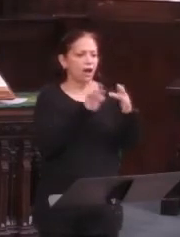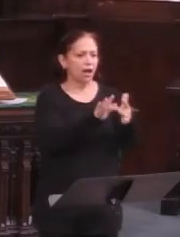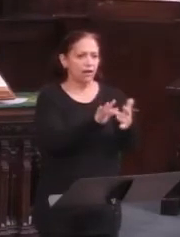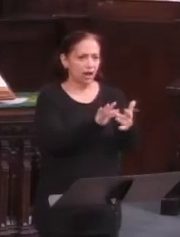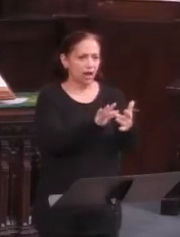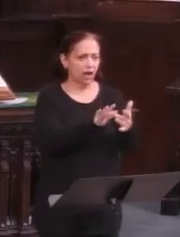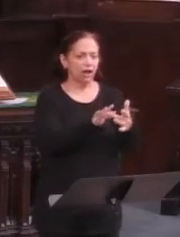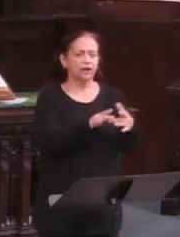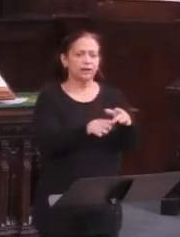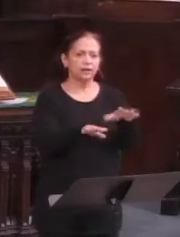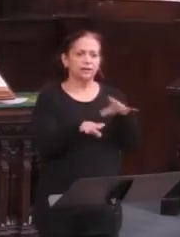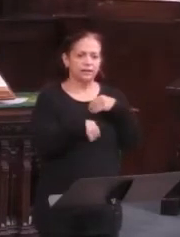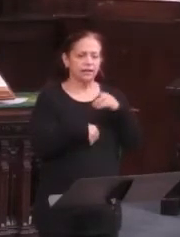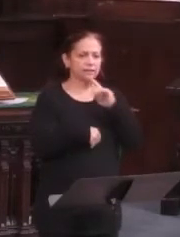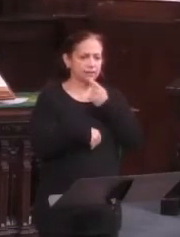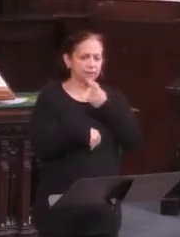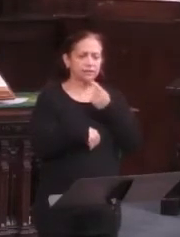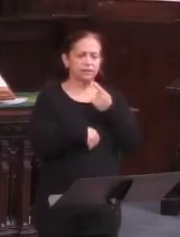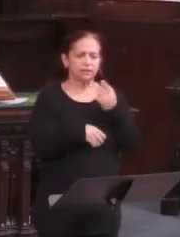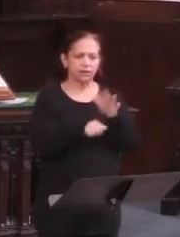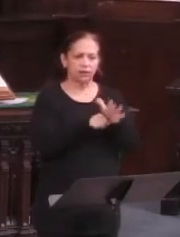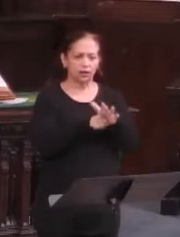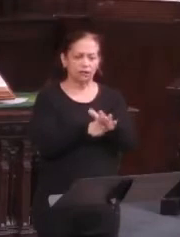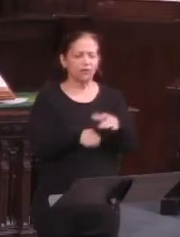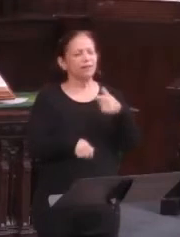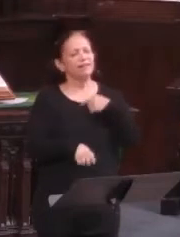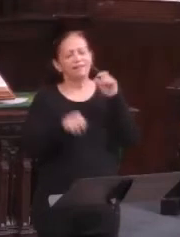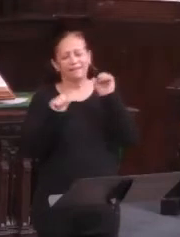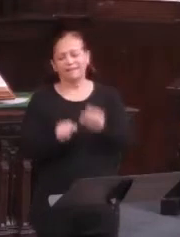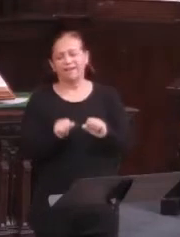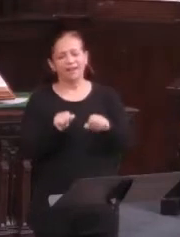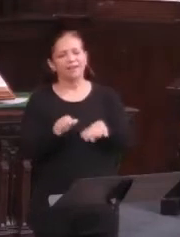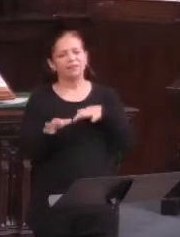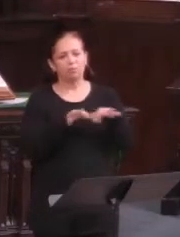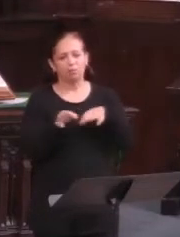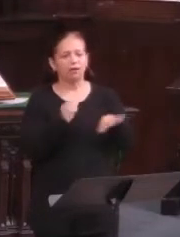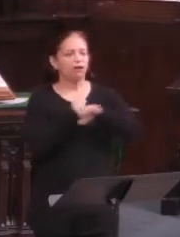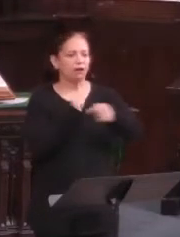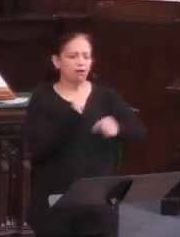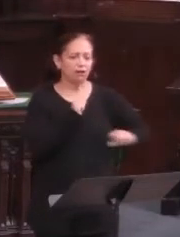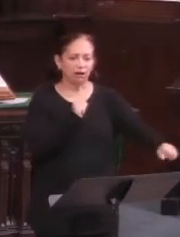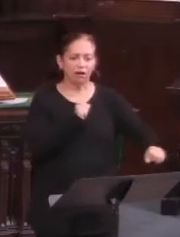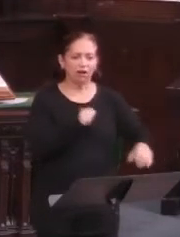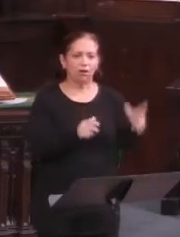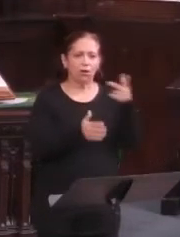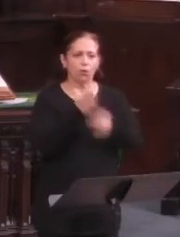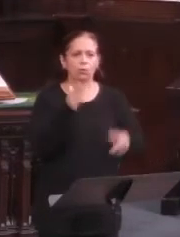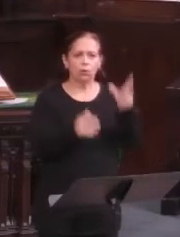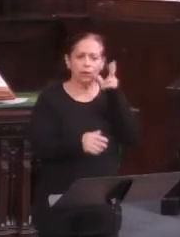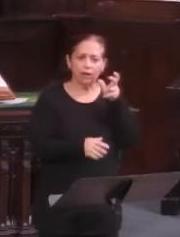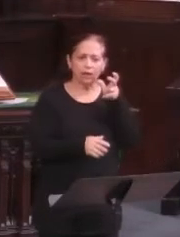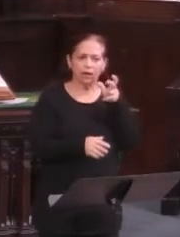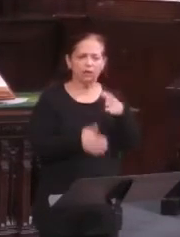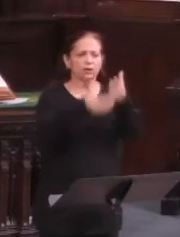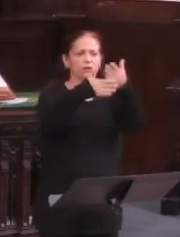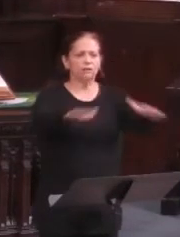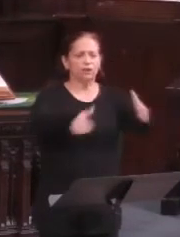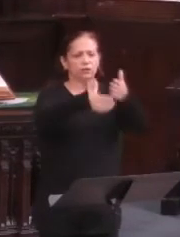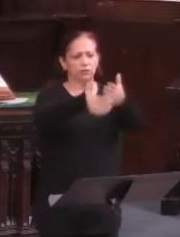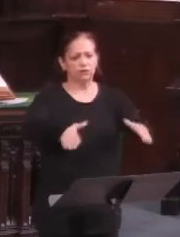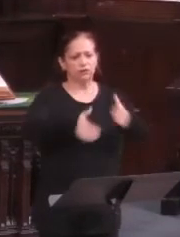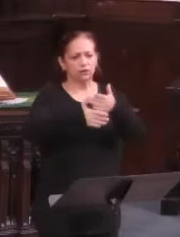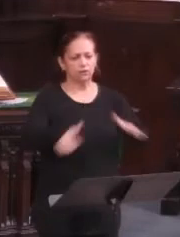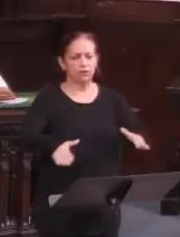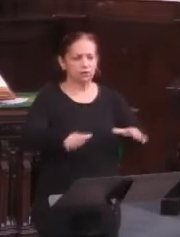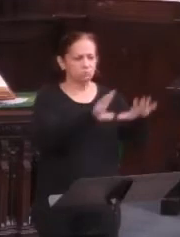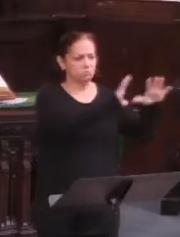go on and on. What do we hear? What we hear in these headlines is division and polarization. We